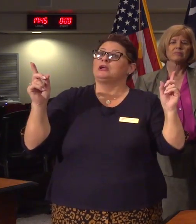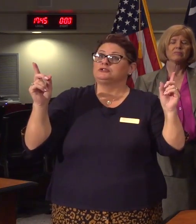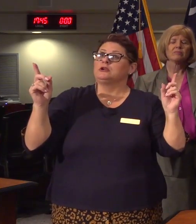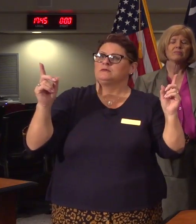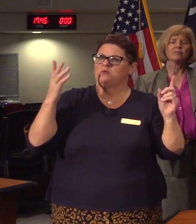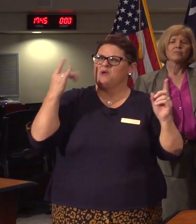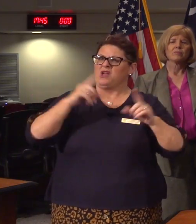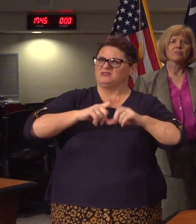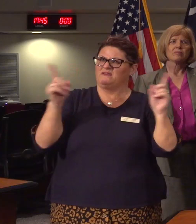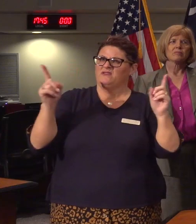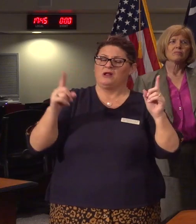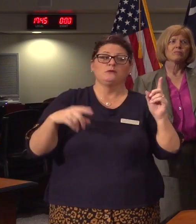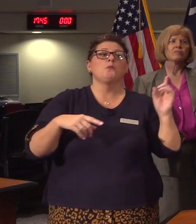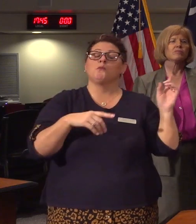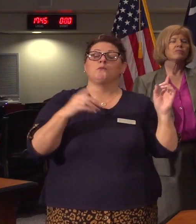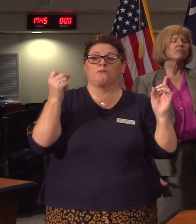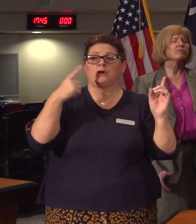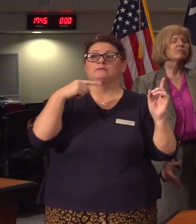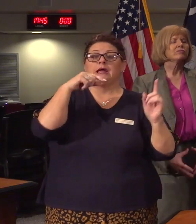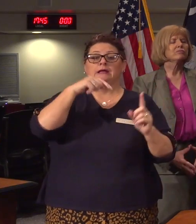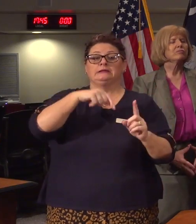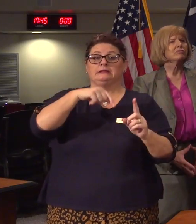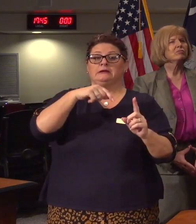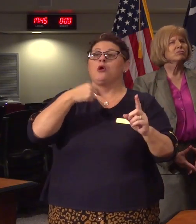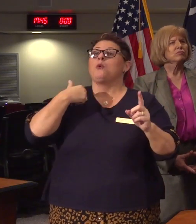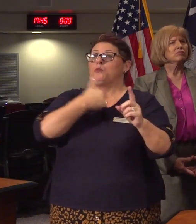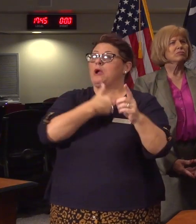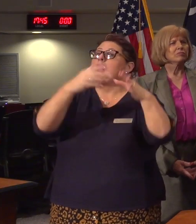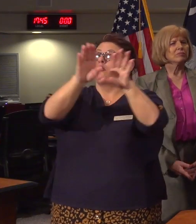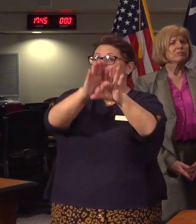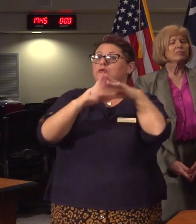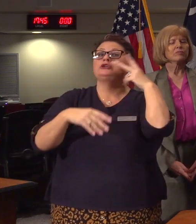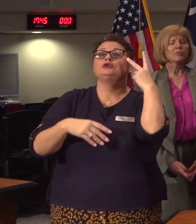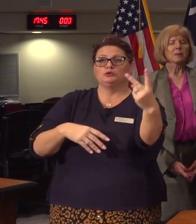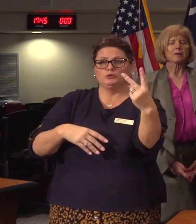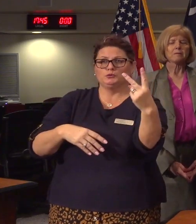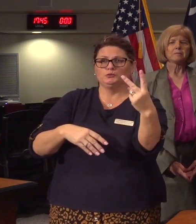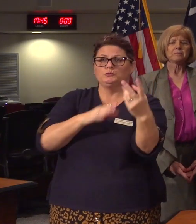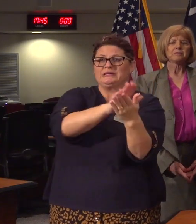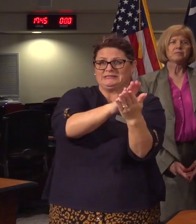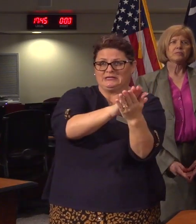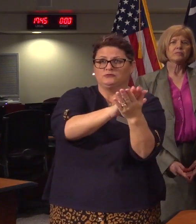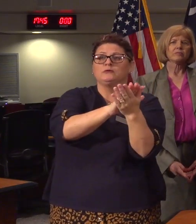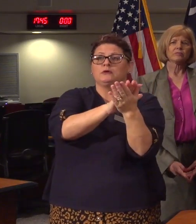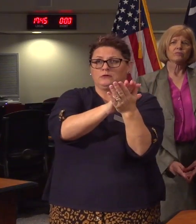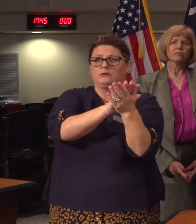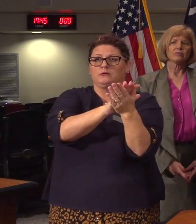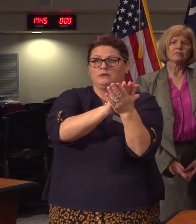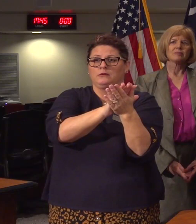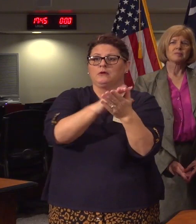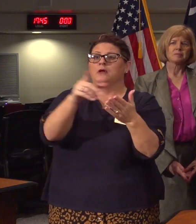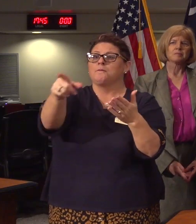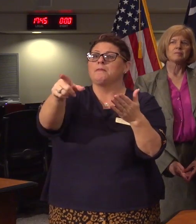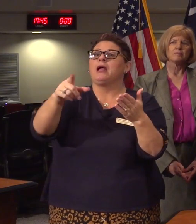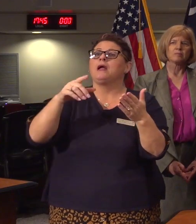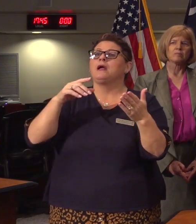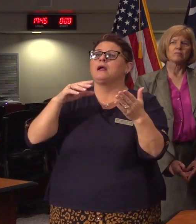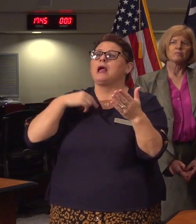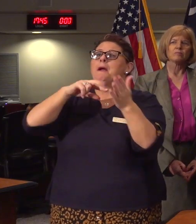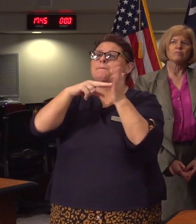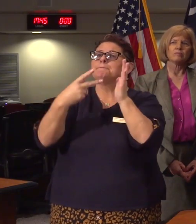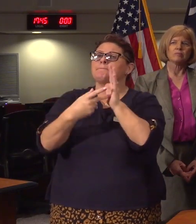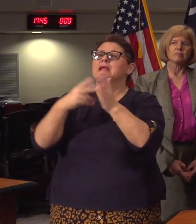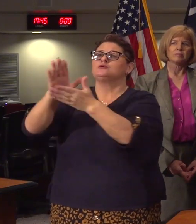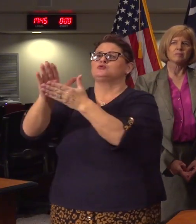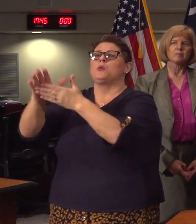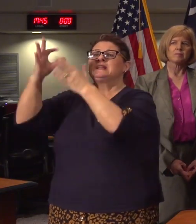It emphasizes that we're closing 2 districts. I've ordered that. Right, but I mean, based in terms on of districts deciding what